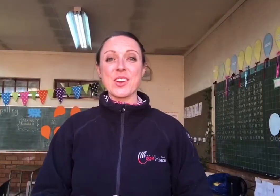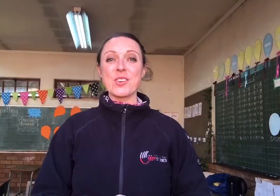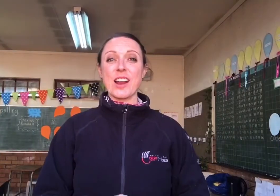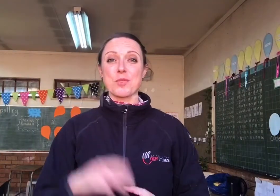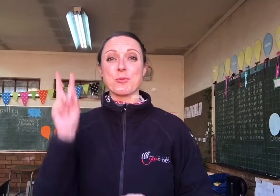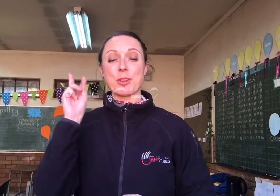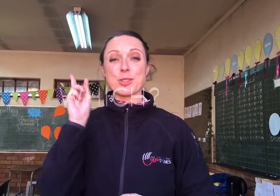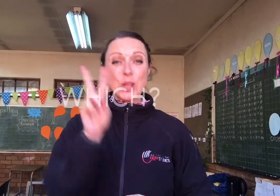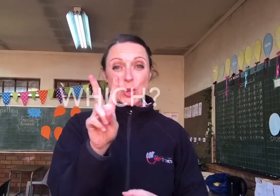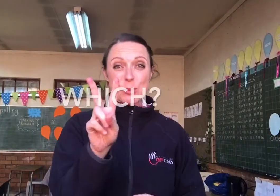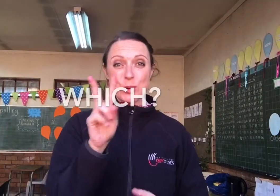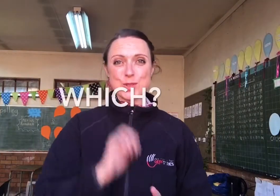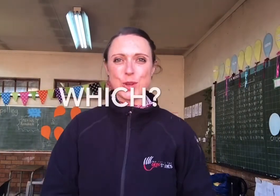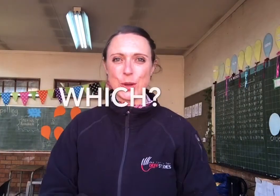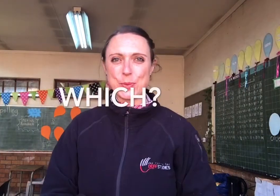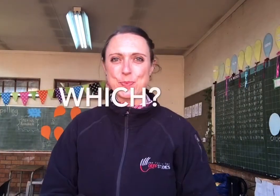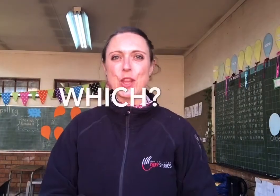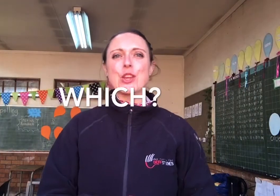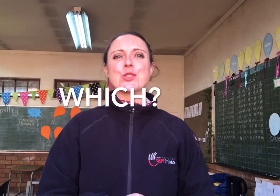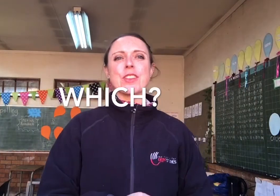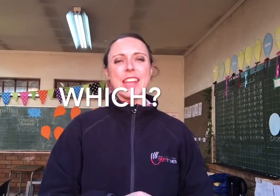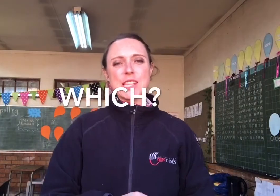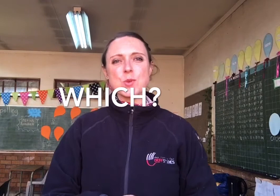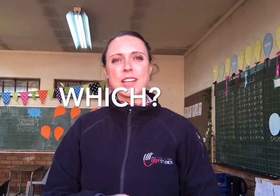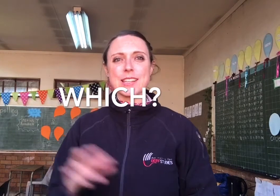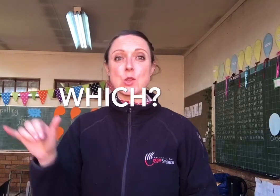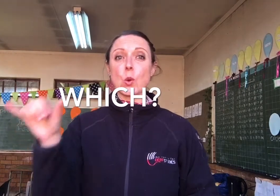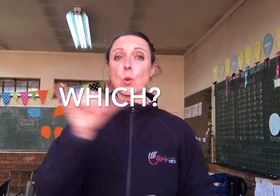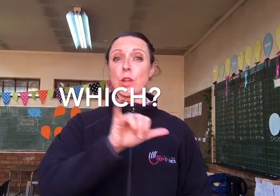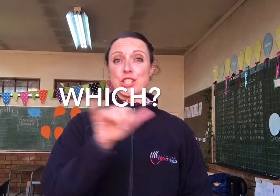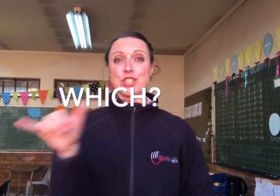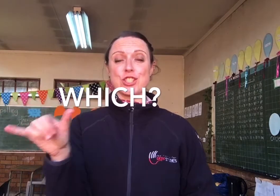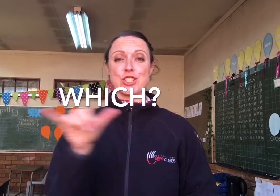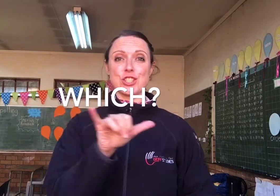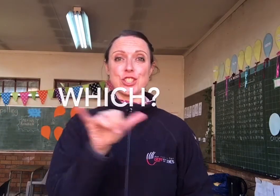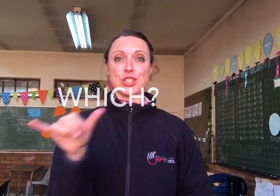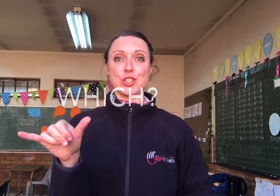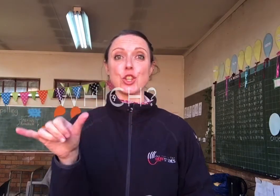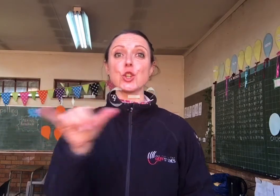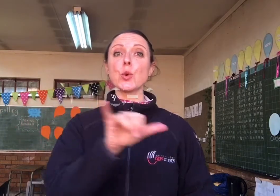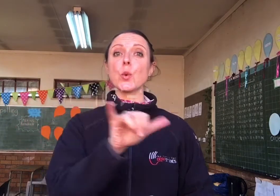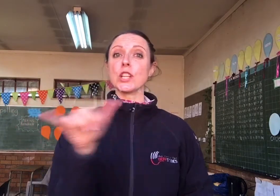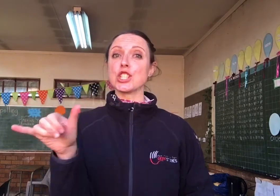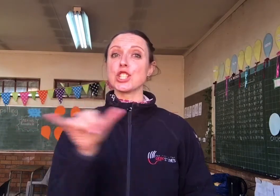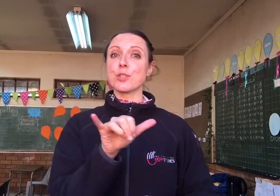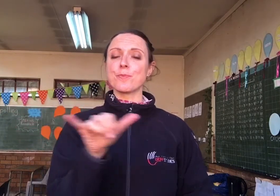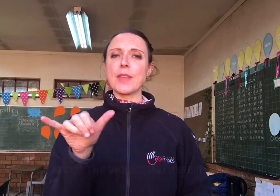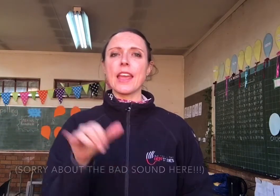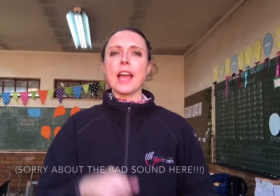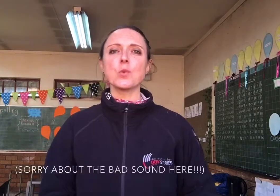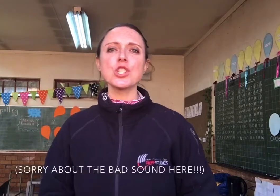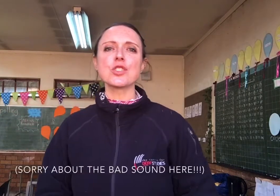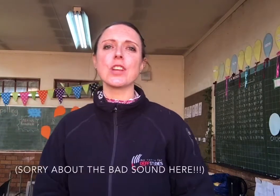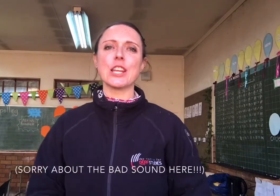Right, we've got 2 more to go. So the next one is which. Which. And which is really a